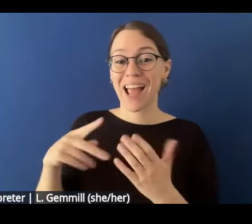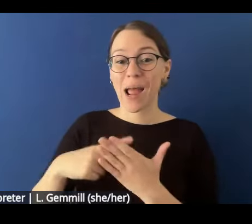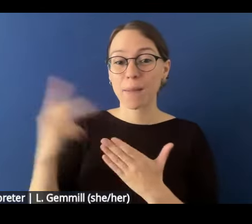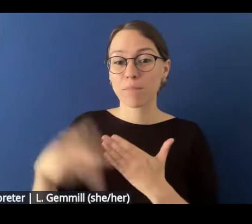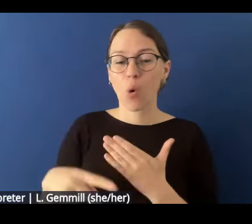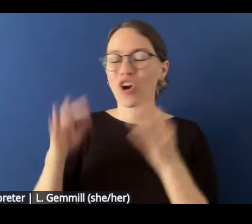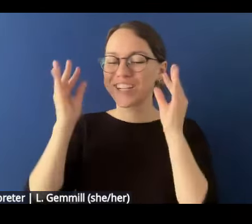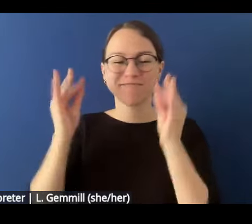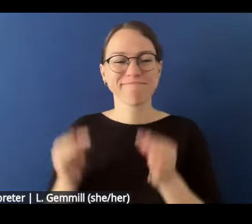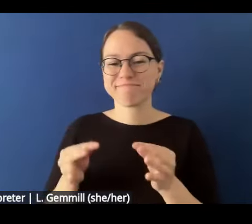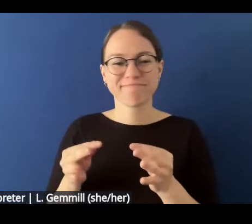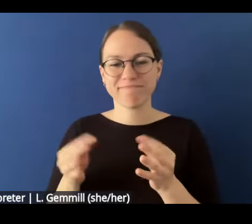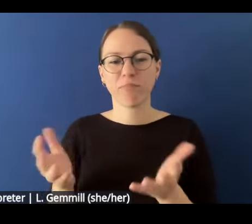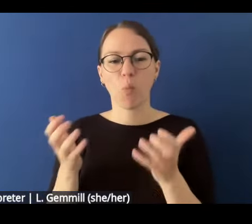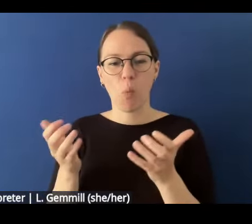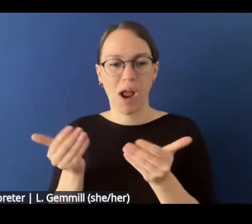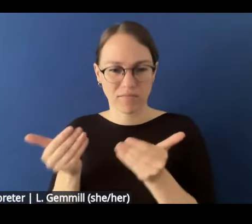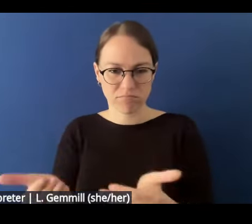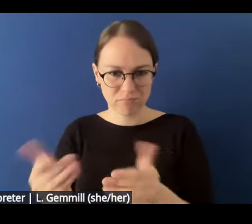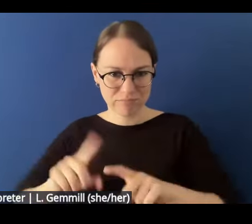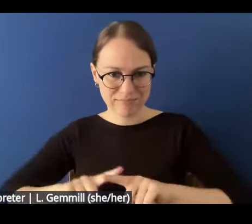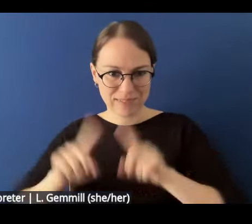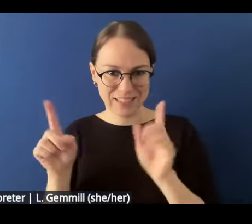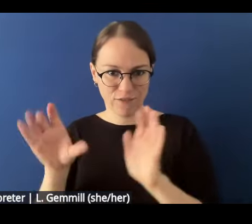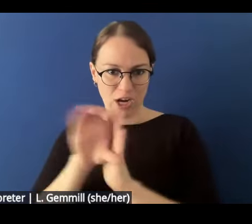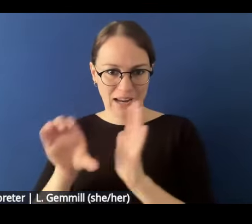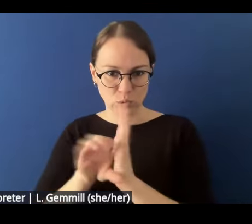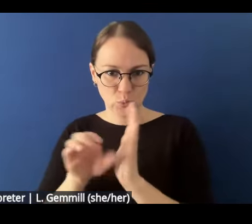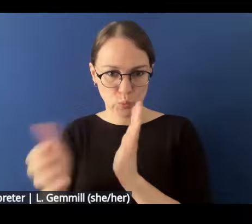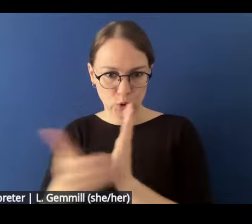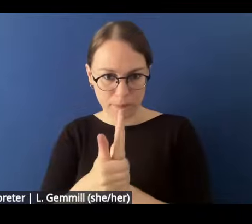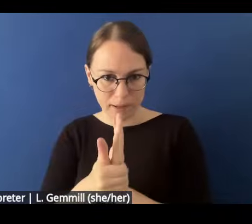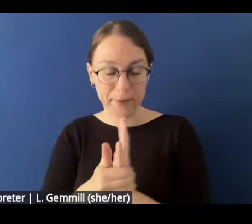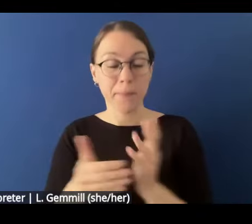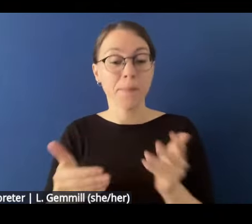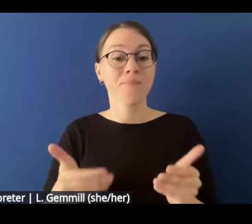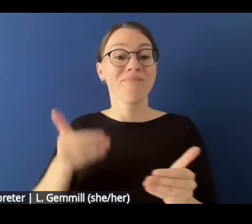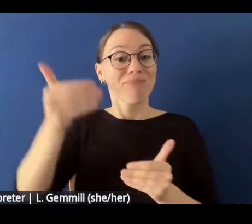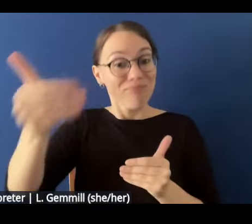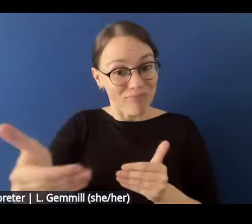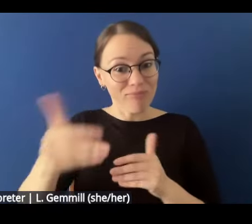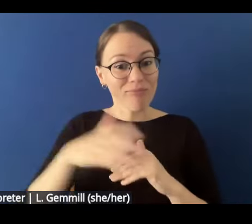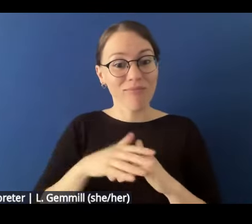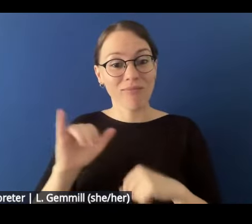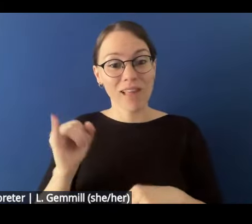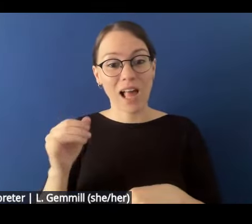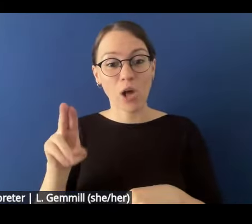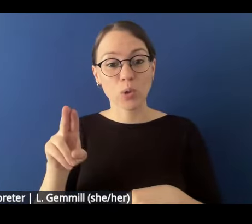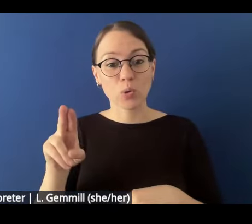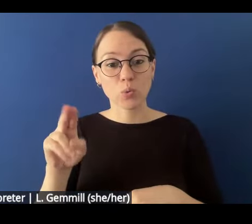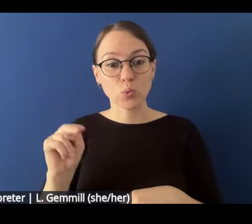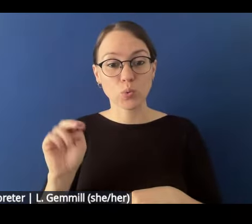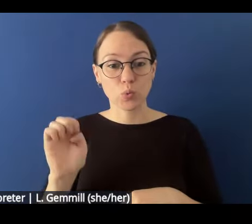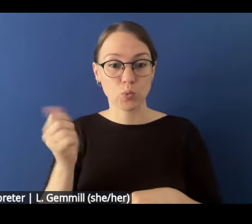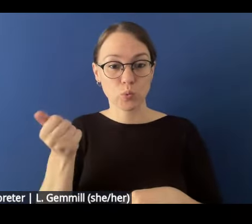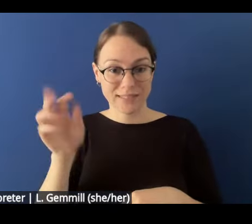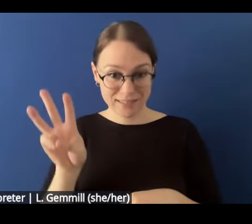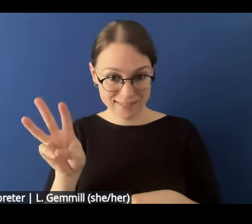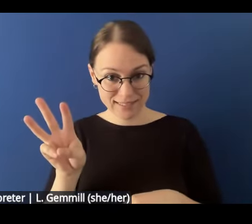constitutional amendment. And on June 16th, as indicated